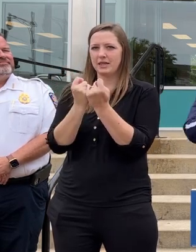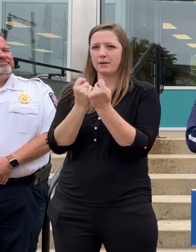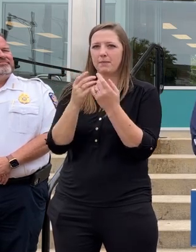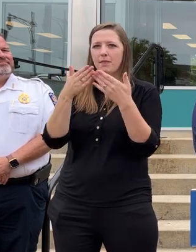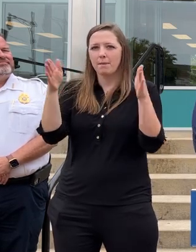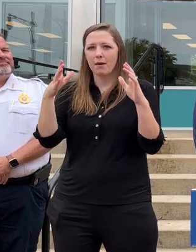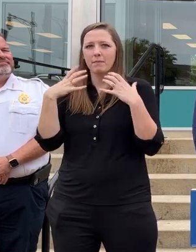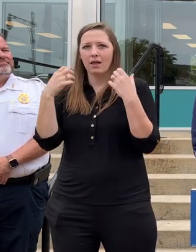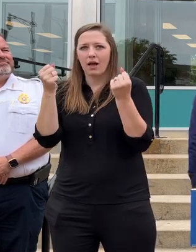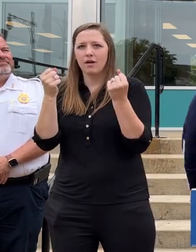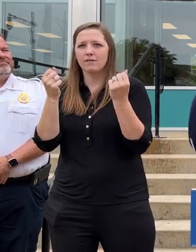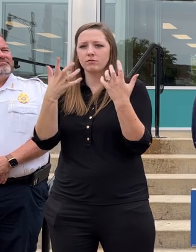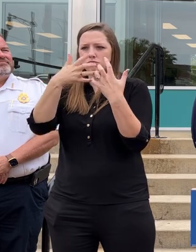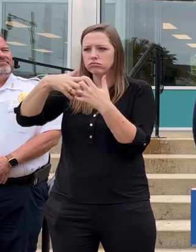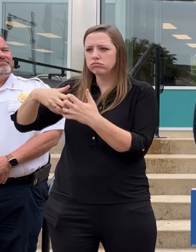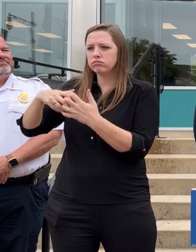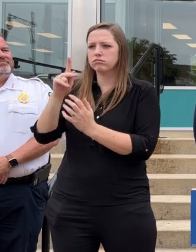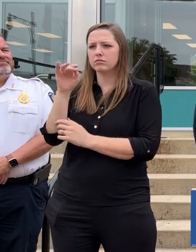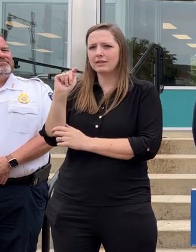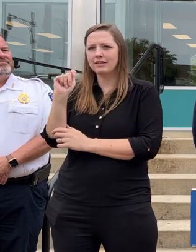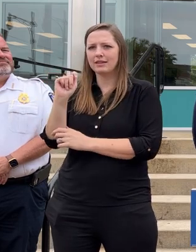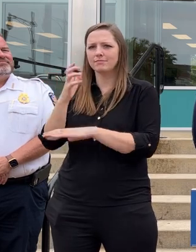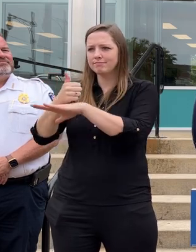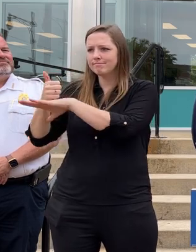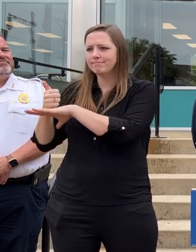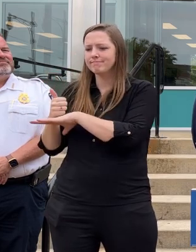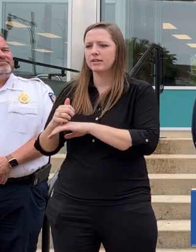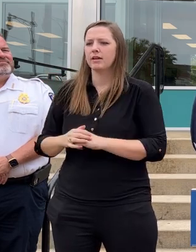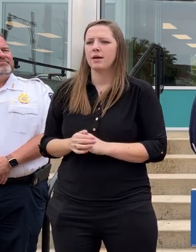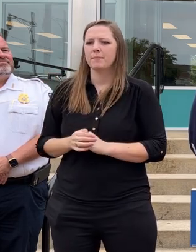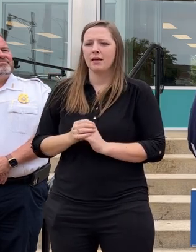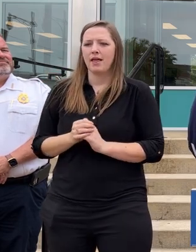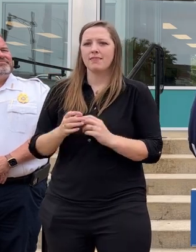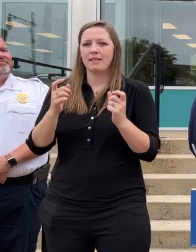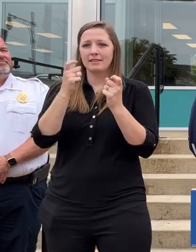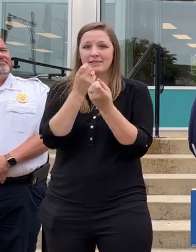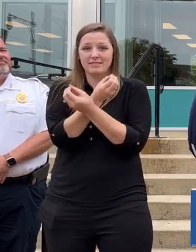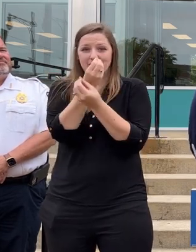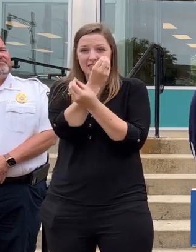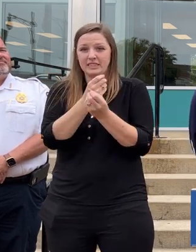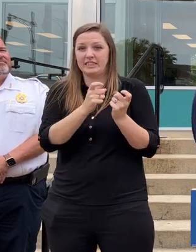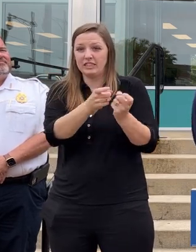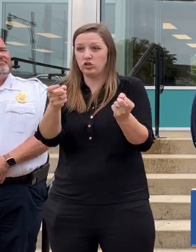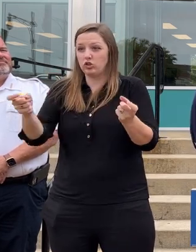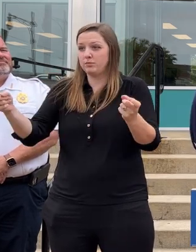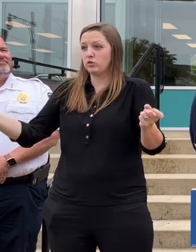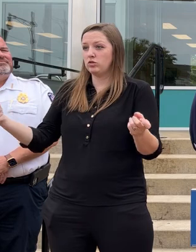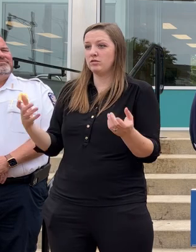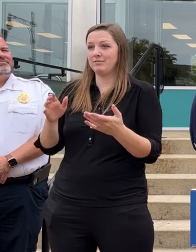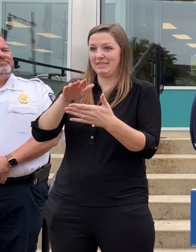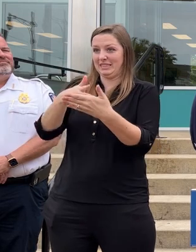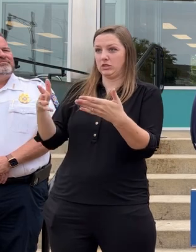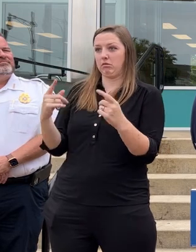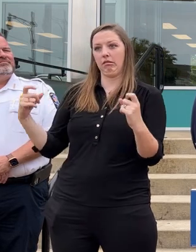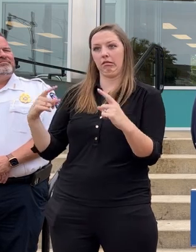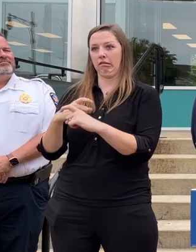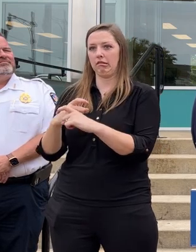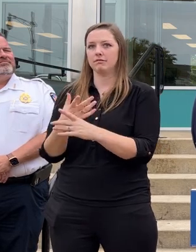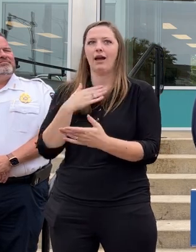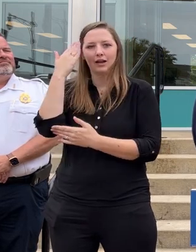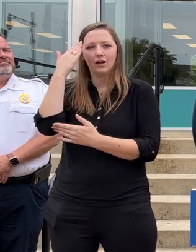for coordinating the kit assembly and our complex distribution schedule this month. And I know that the day that they put the kits together,